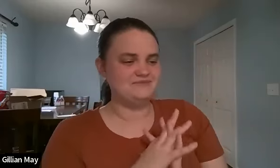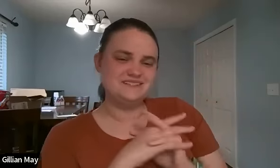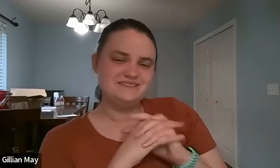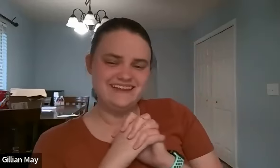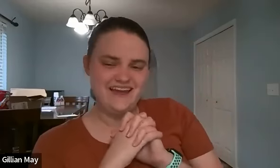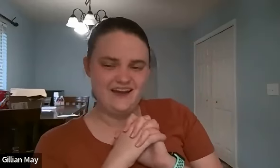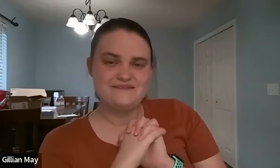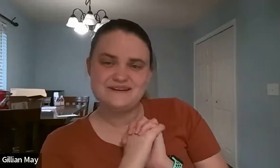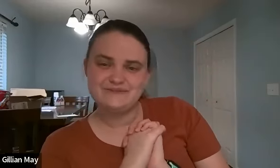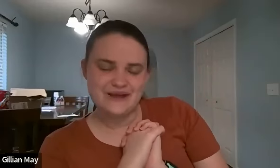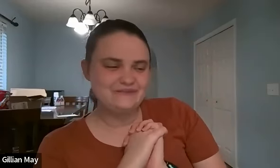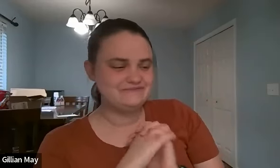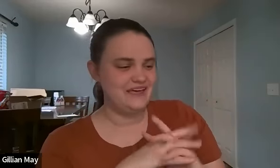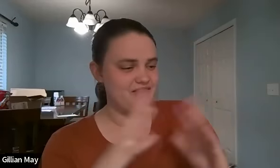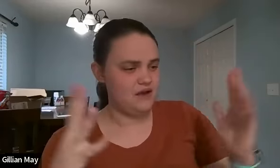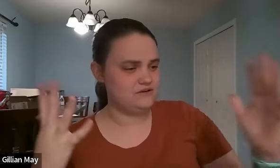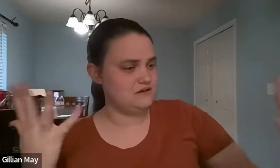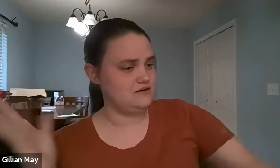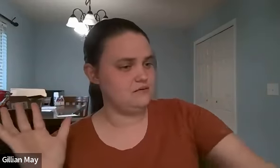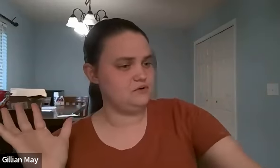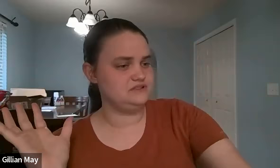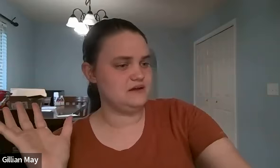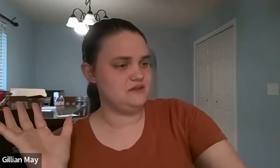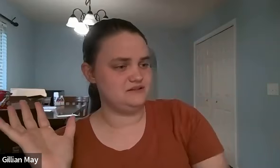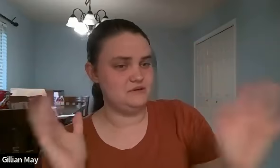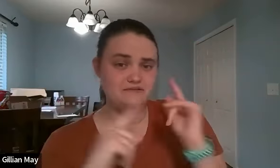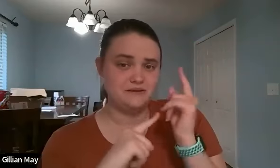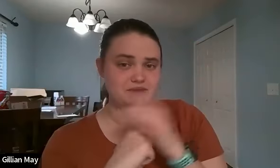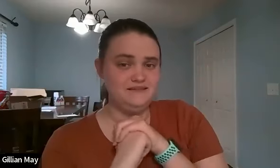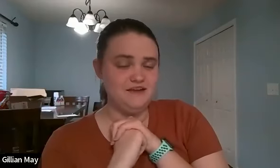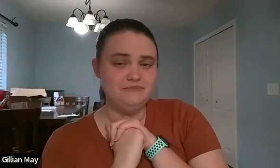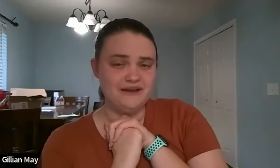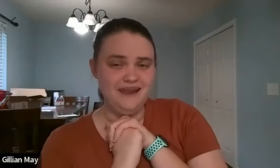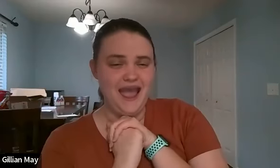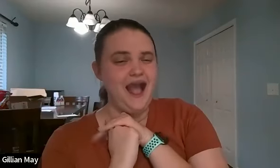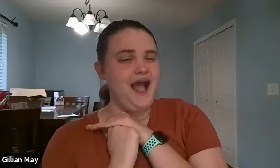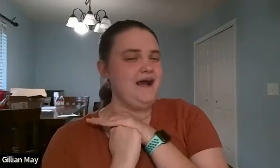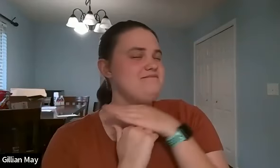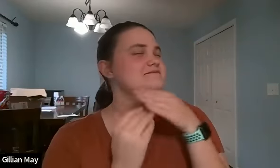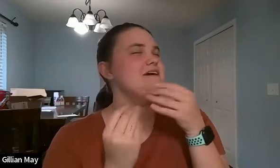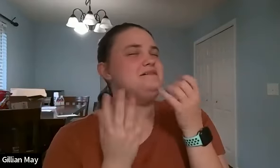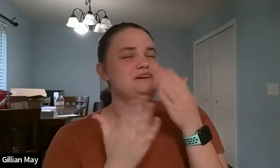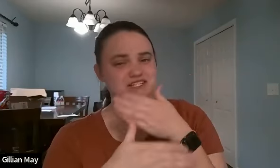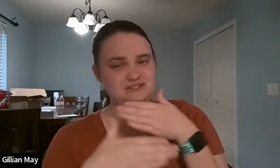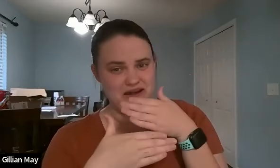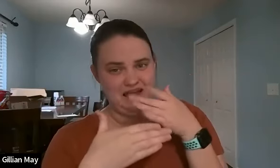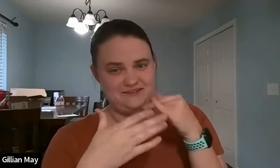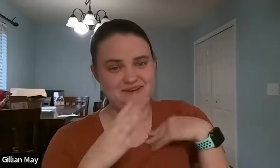So yeah, well, that was all. We'll stop there because we only have like a minute left, but I very much enjoyed having you guys in